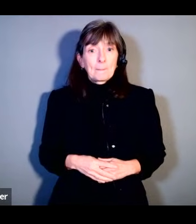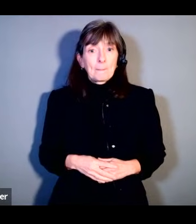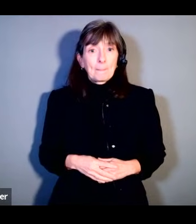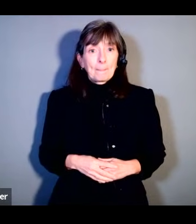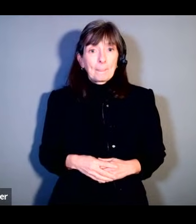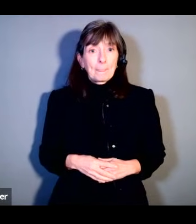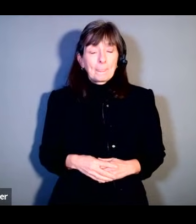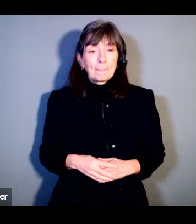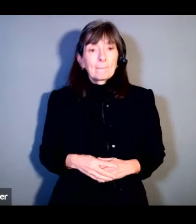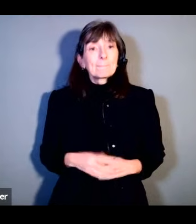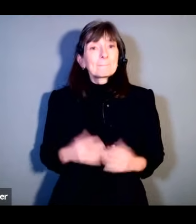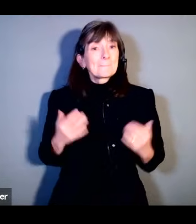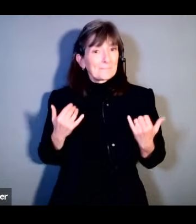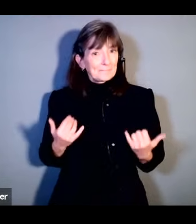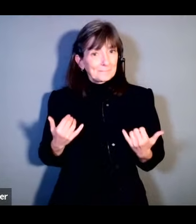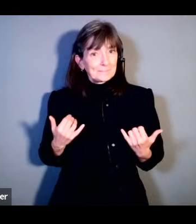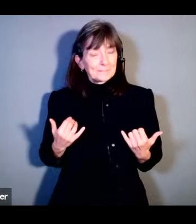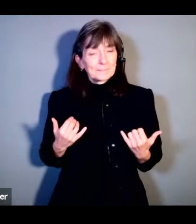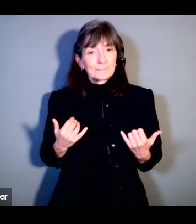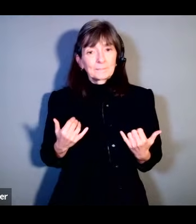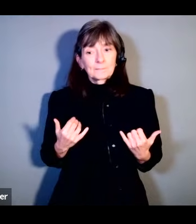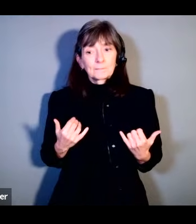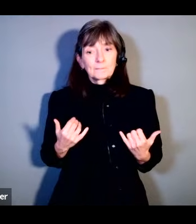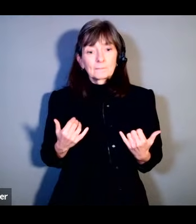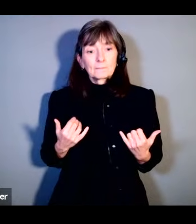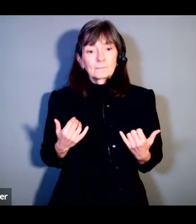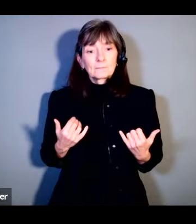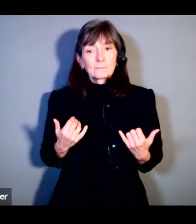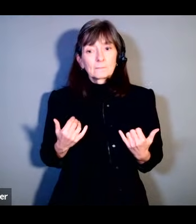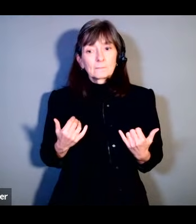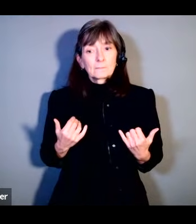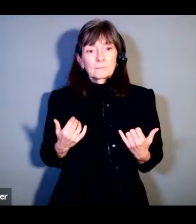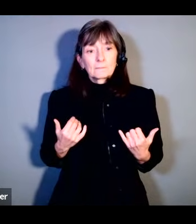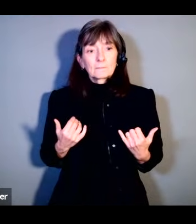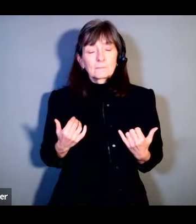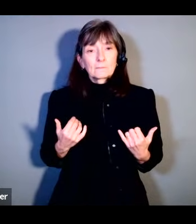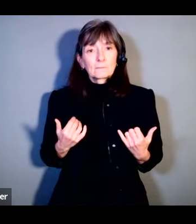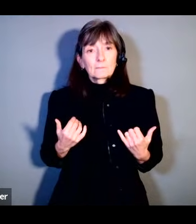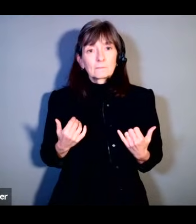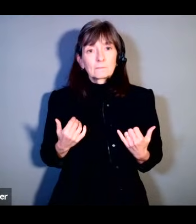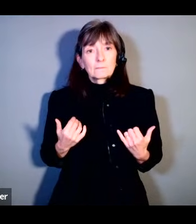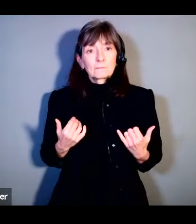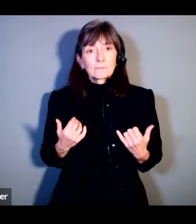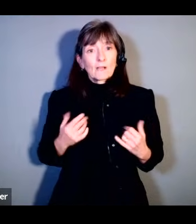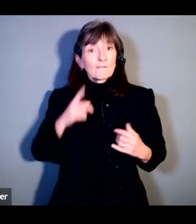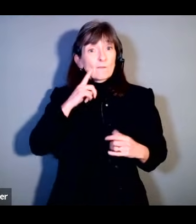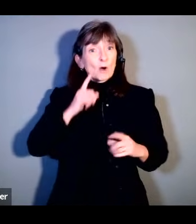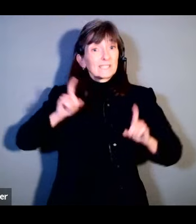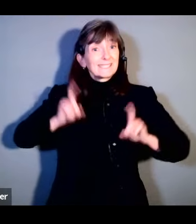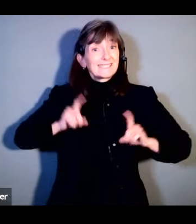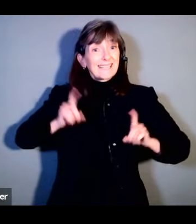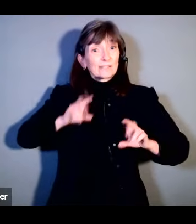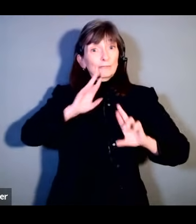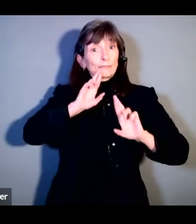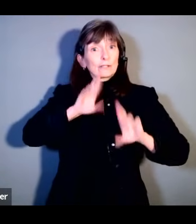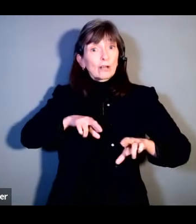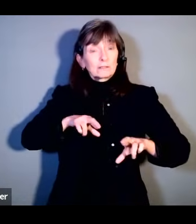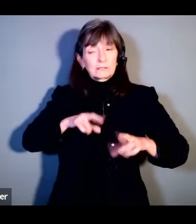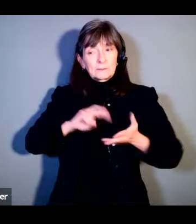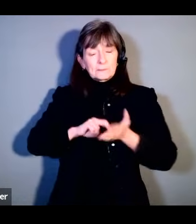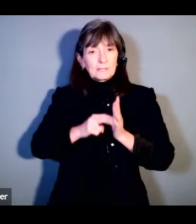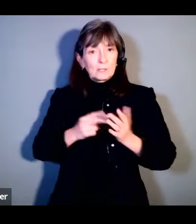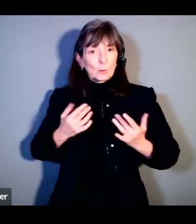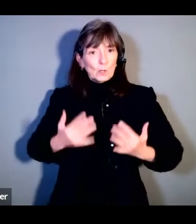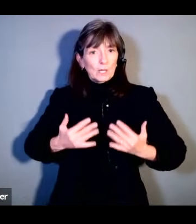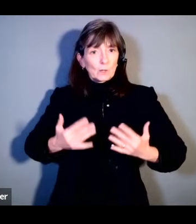We're in a situation now, Dr. Fitzgerald, where people are going to have to wait longer to get their test results. And if they do